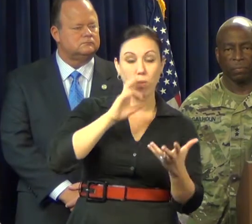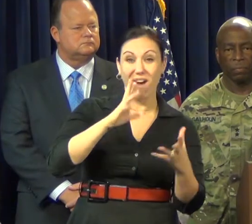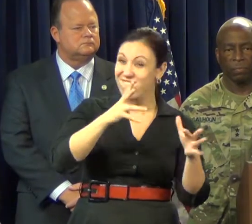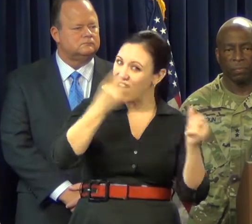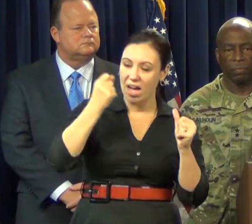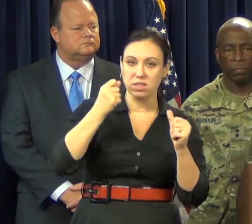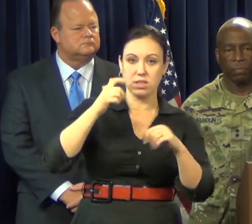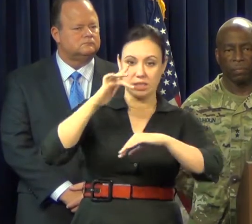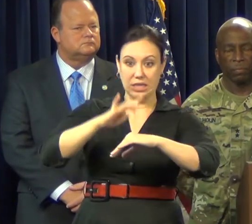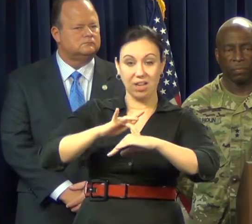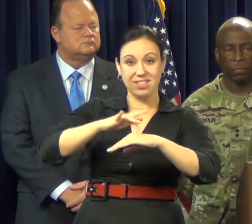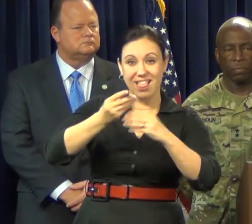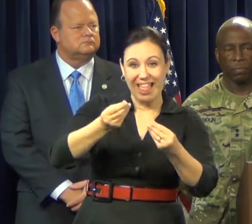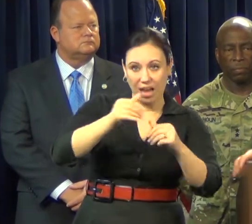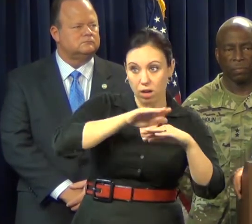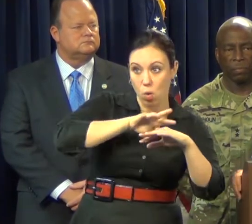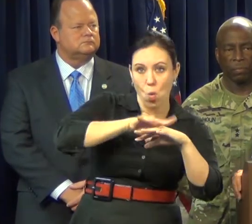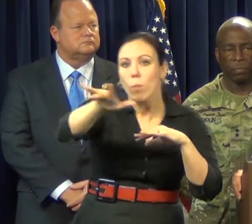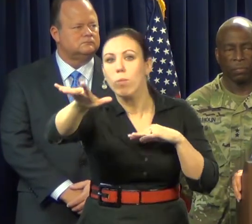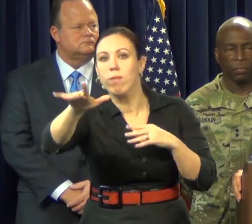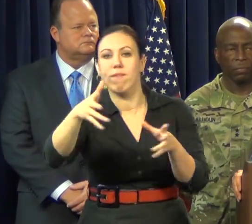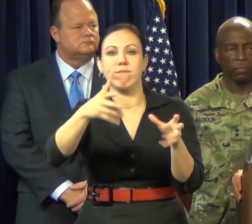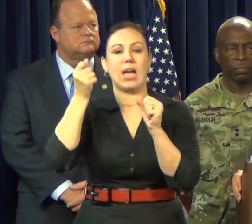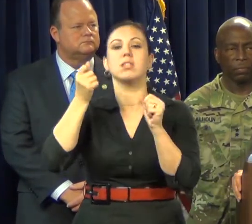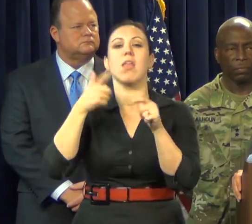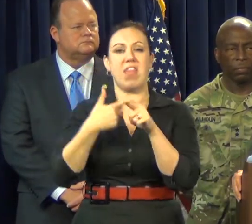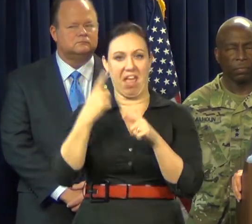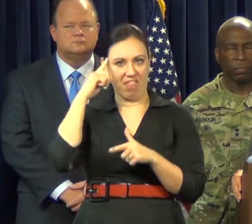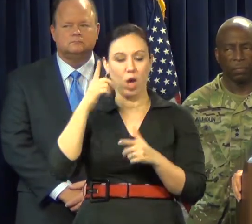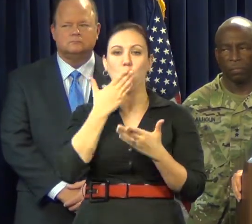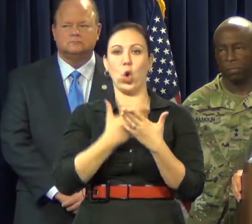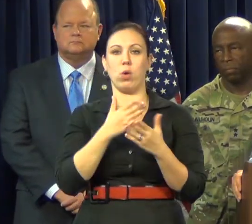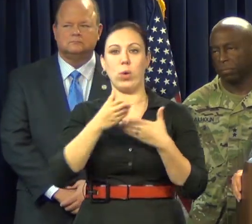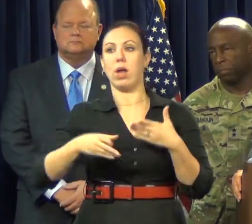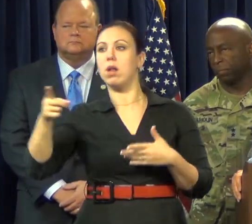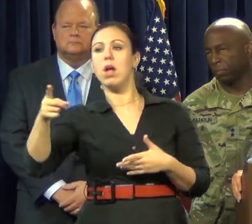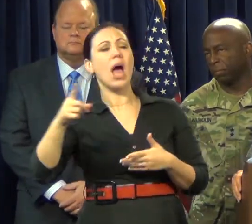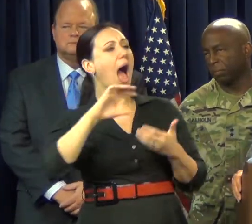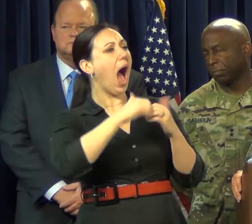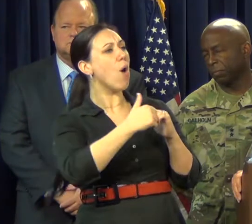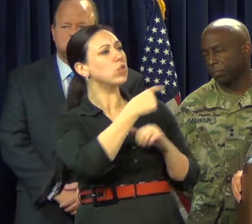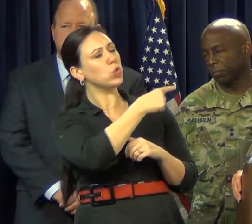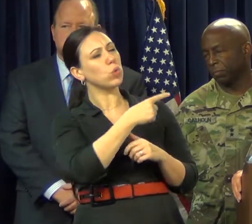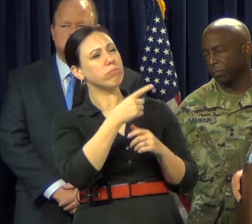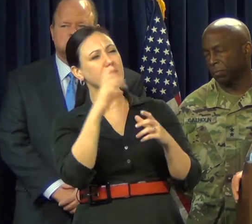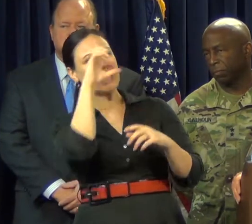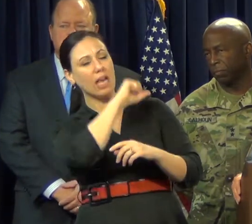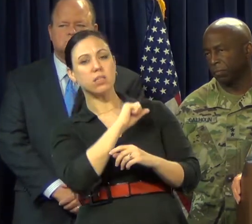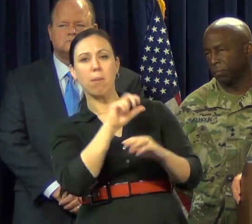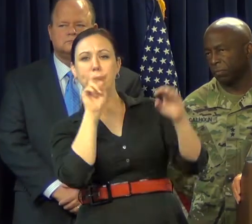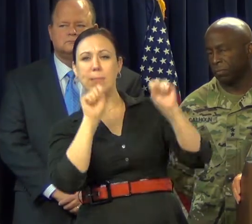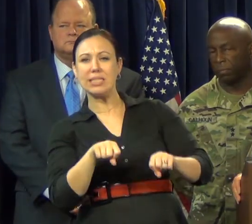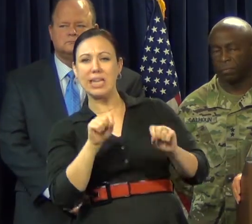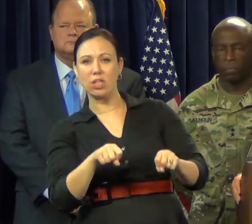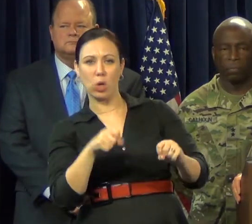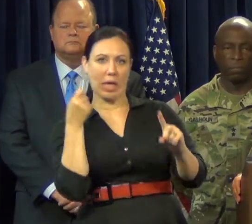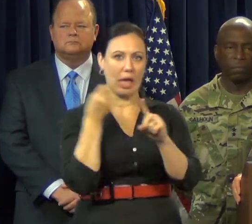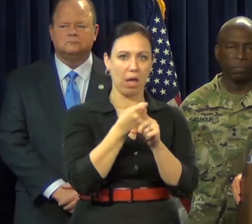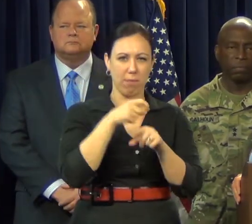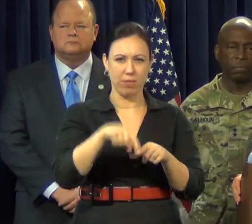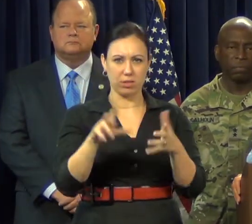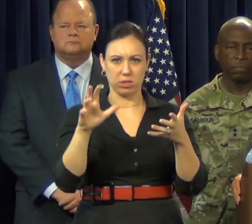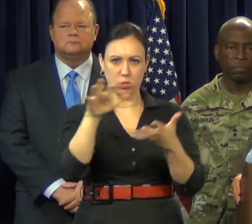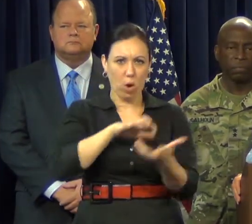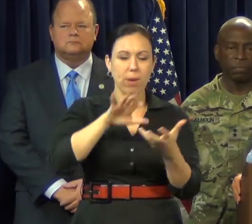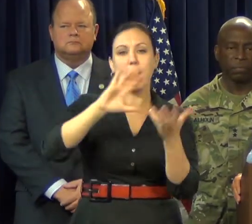It's going to go pretty fast for the state. So I think we're going to have a really nice weekend. Governor, how would you gauge the potential impact of this storm, or any of you gentlemen up there, to what we've